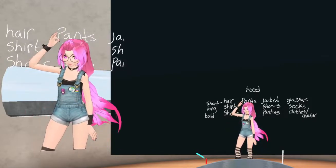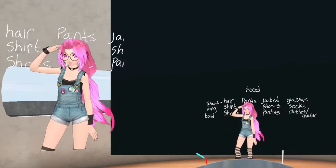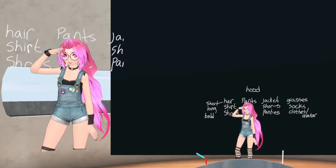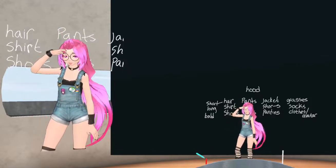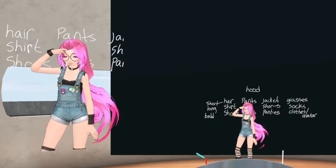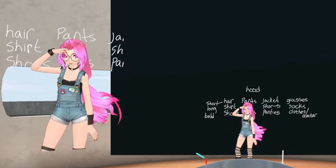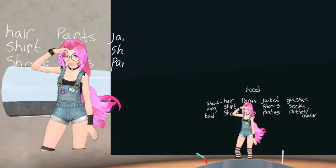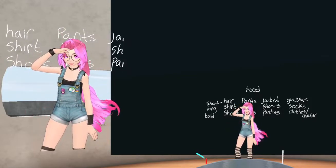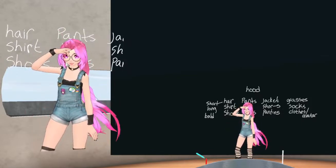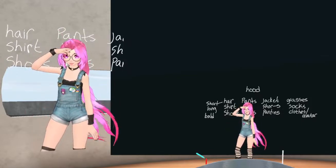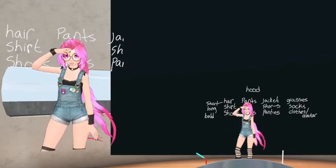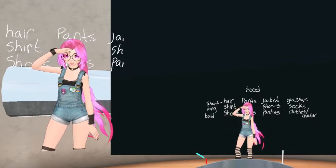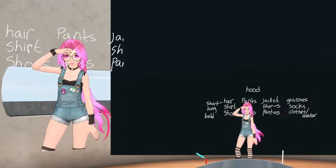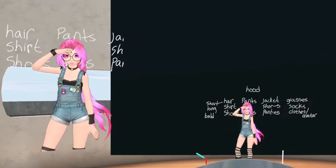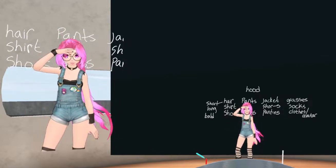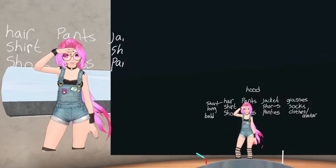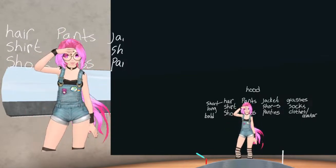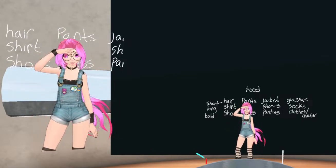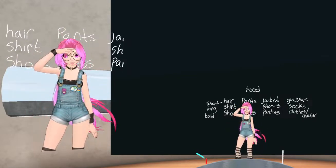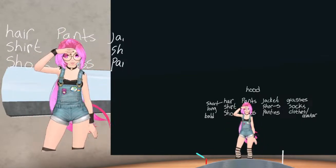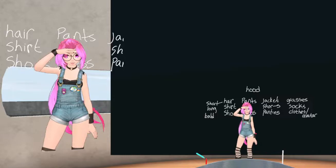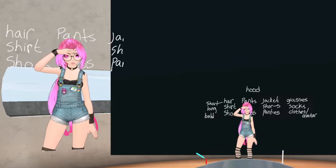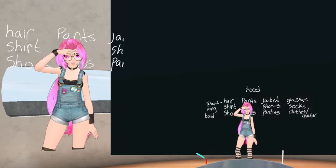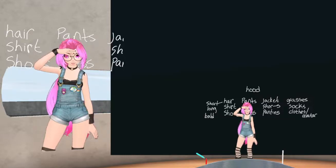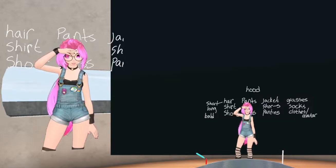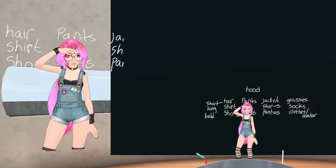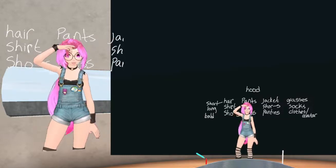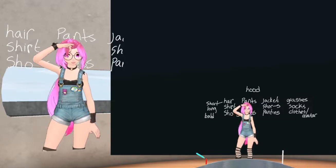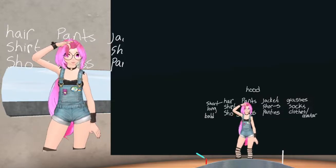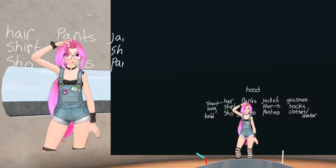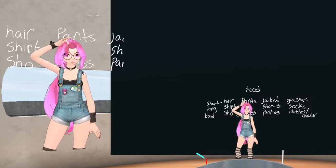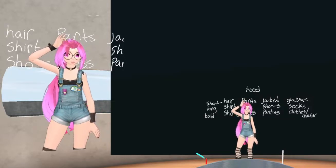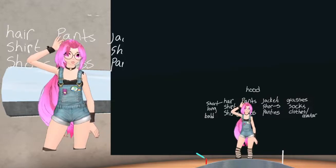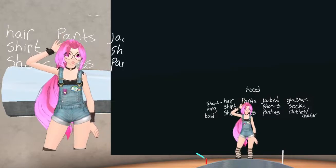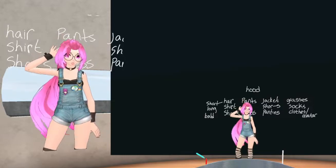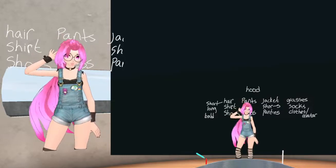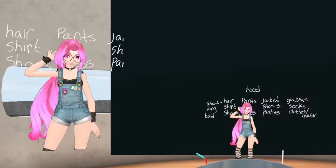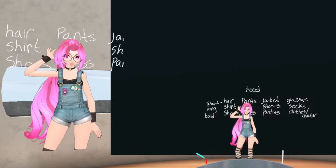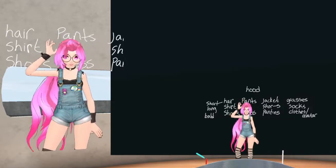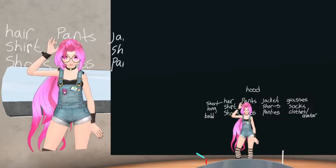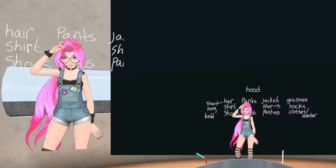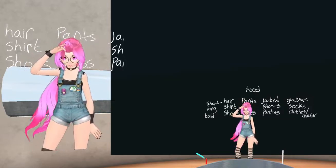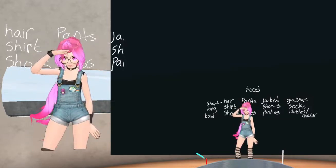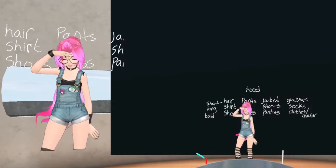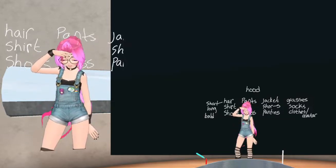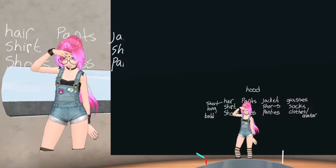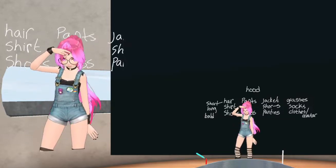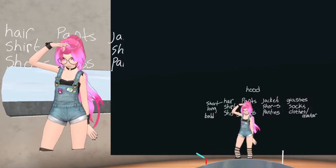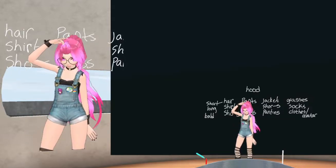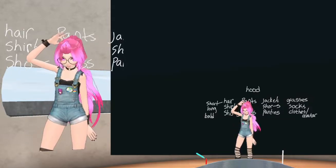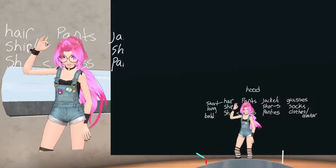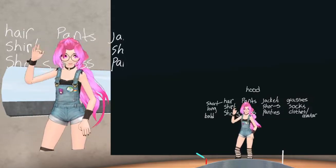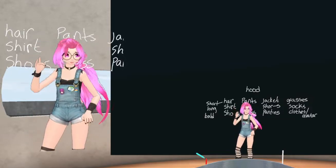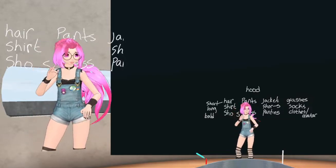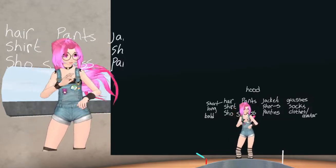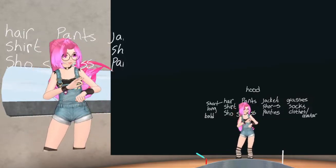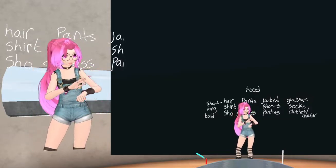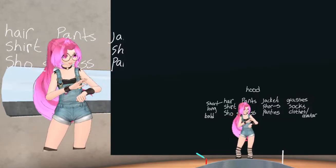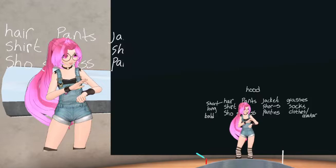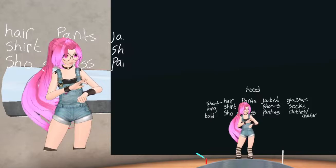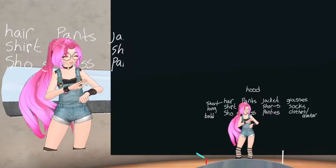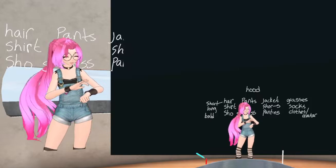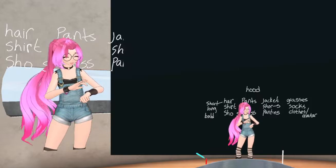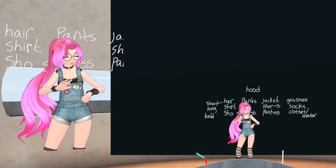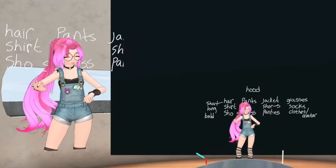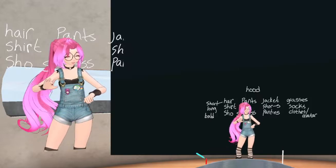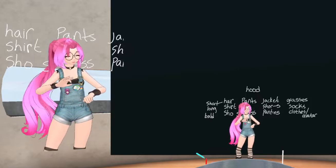you pull back on their forehead. So starting here at the front of your head and pulling back, showing that there's no hair left. Because this is actually